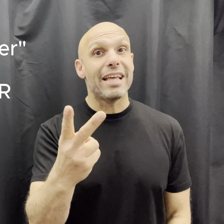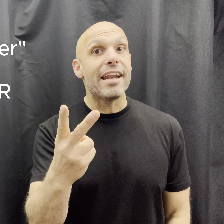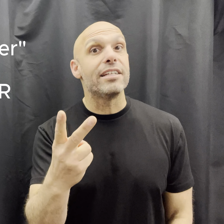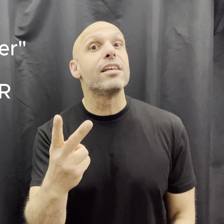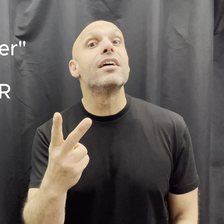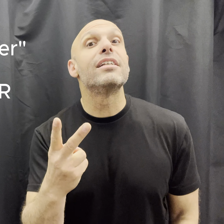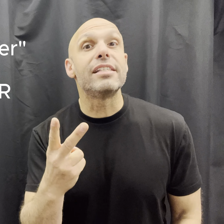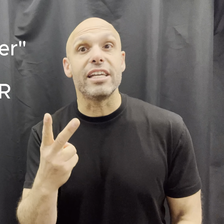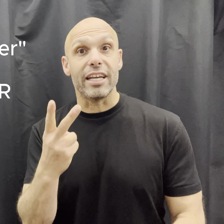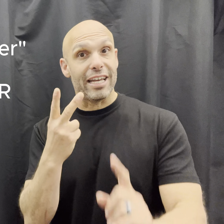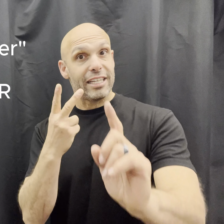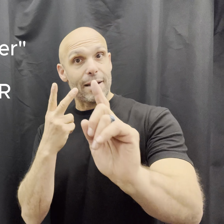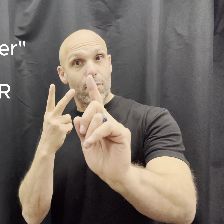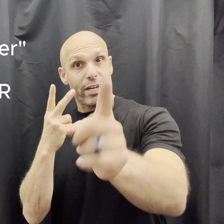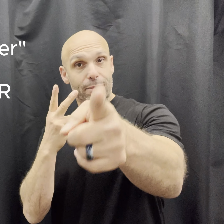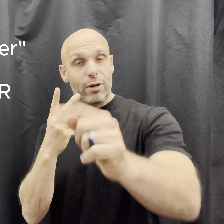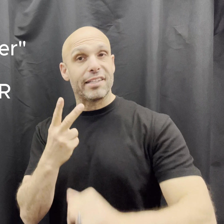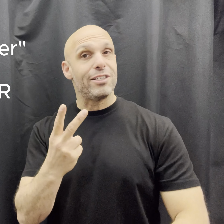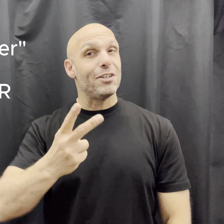is see. And since I'm pointing them directly to you, see you. The sign for later, hold up your non-dominant hand,